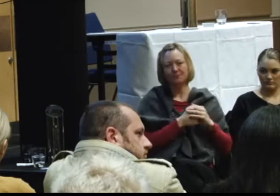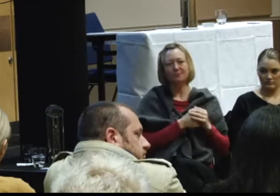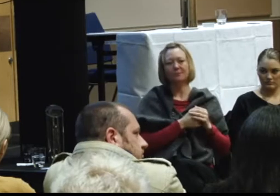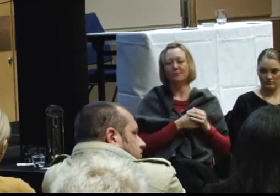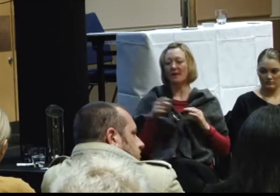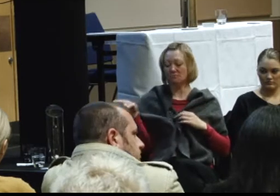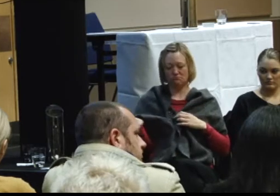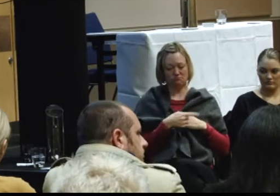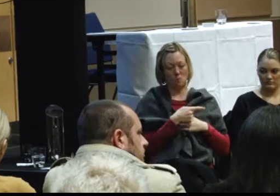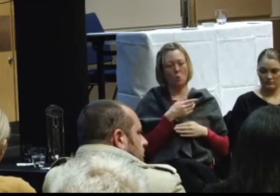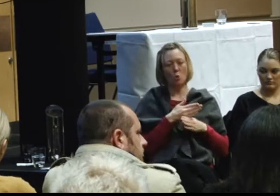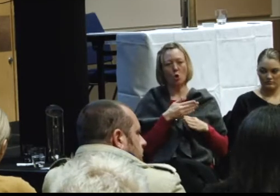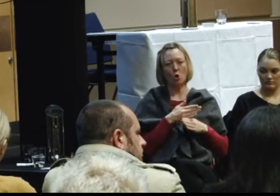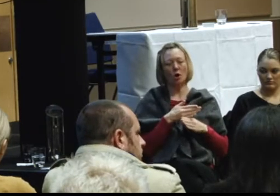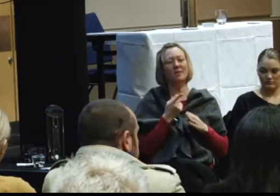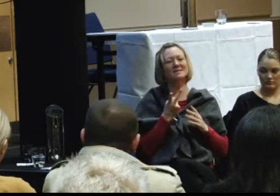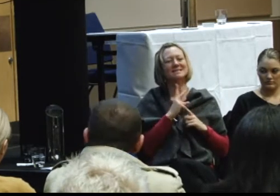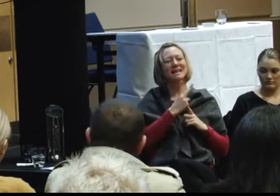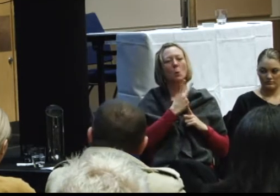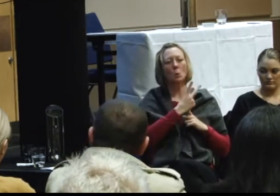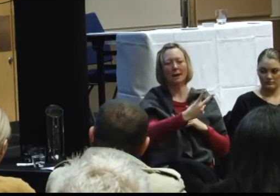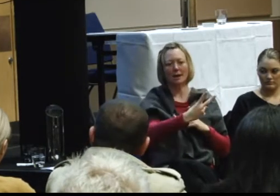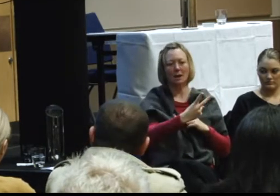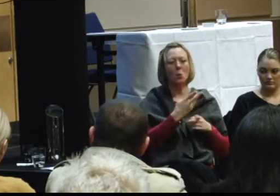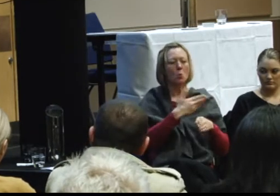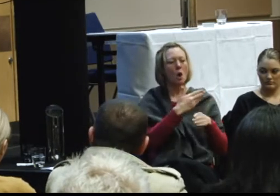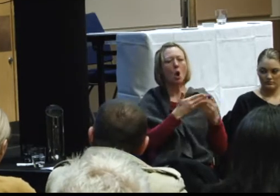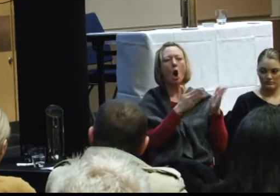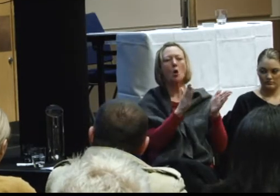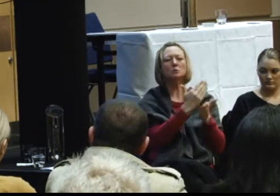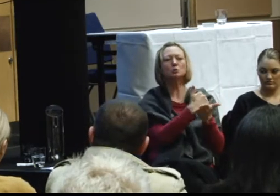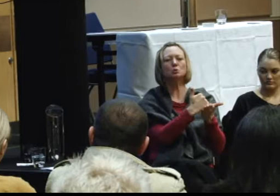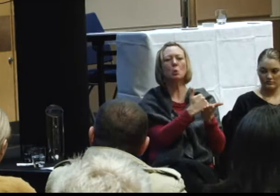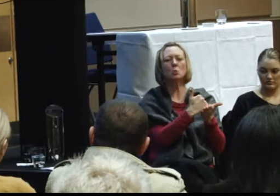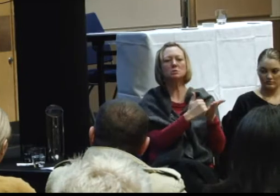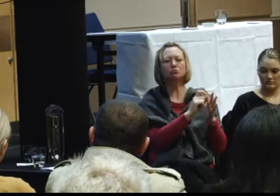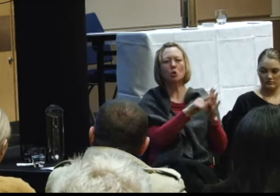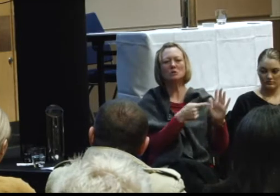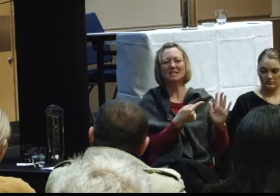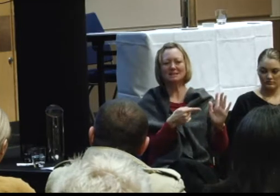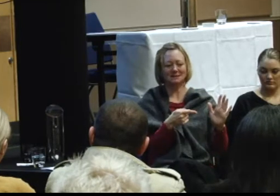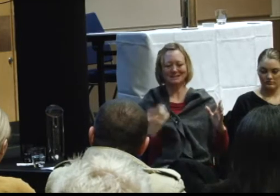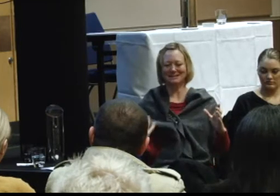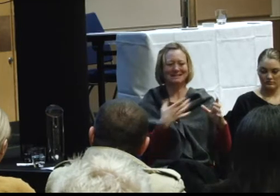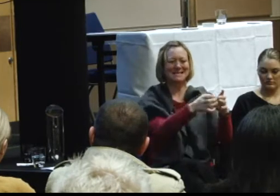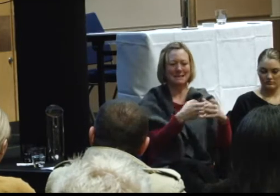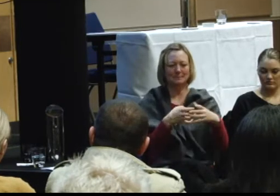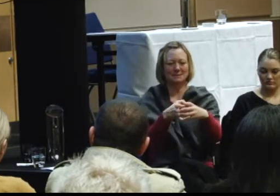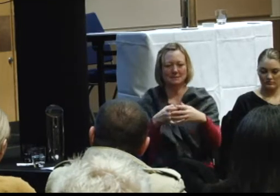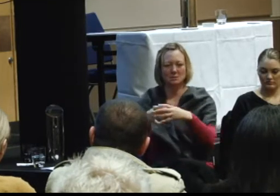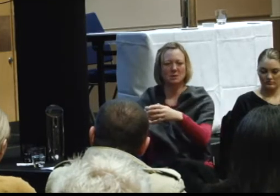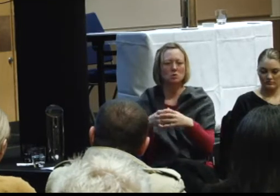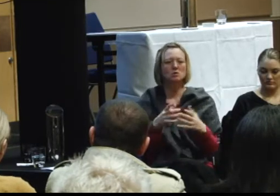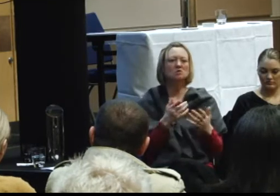the second week working on open-source projects in teams. So those projects have been things like Google, the